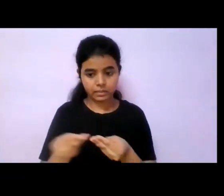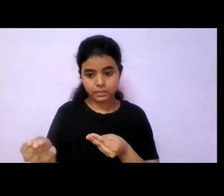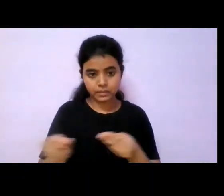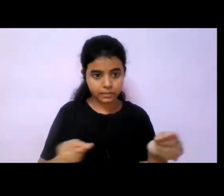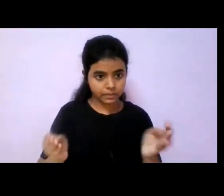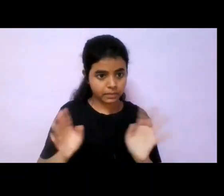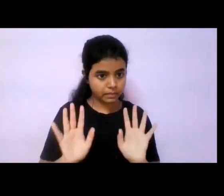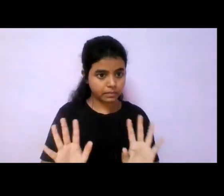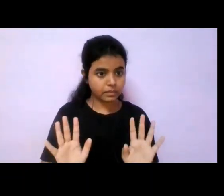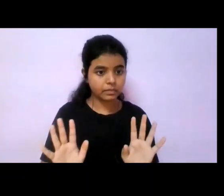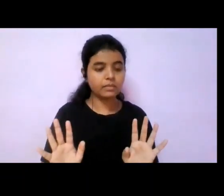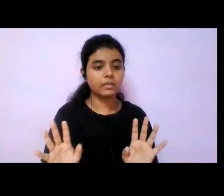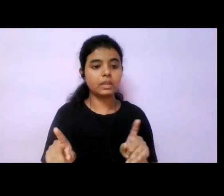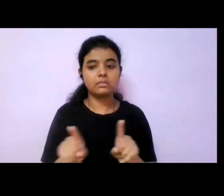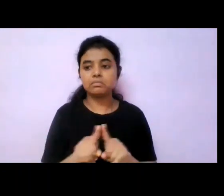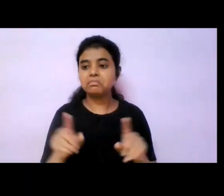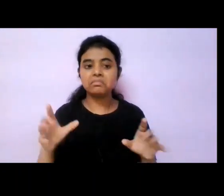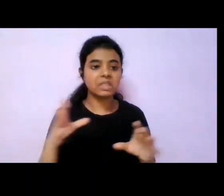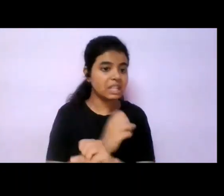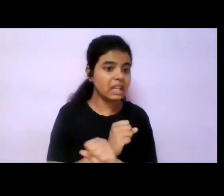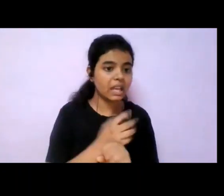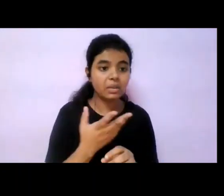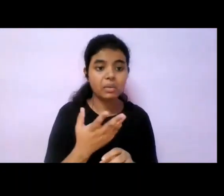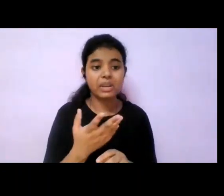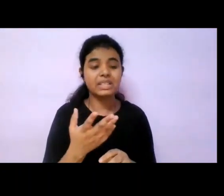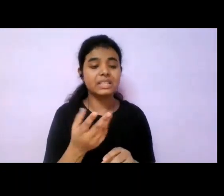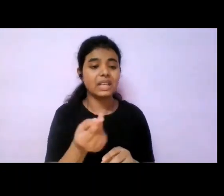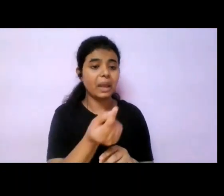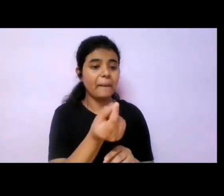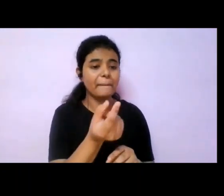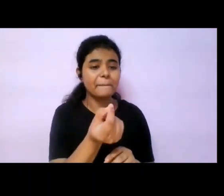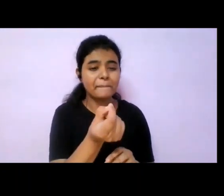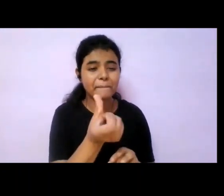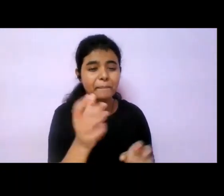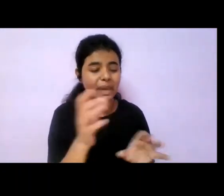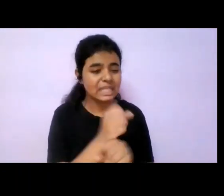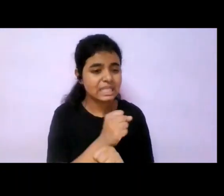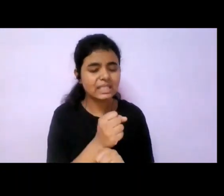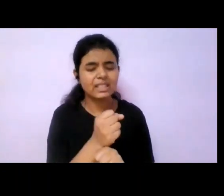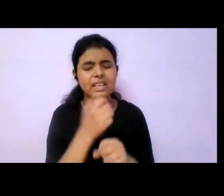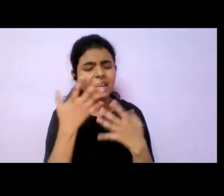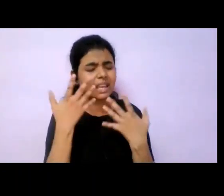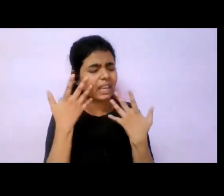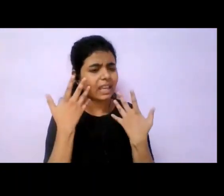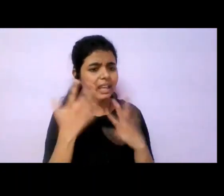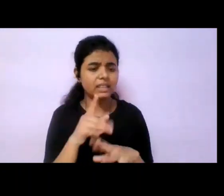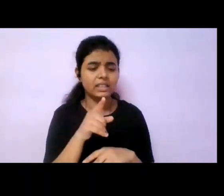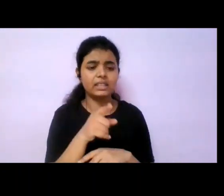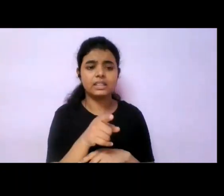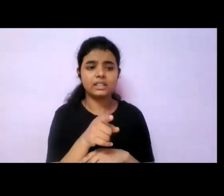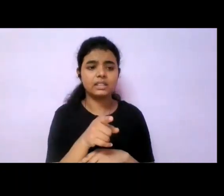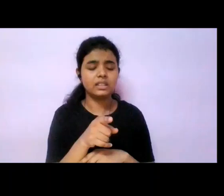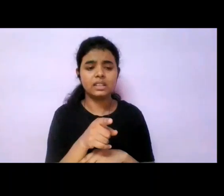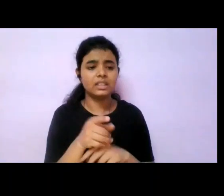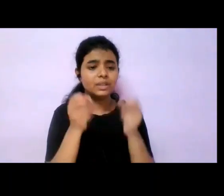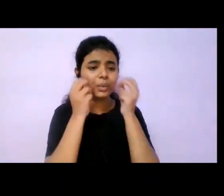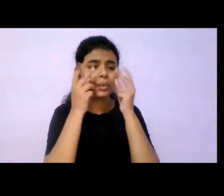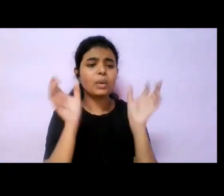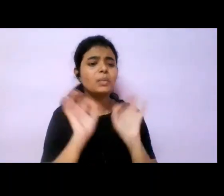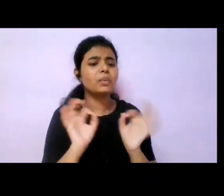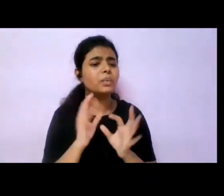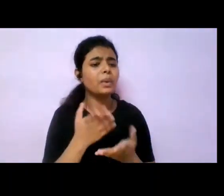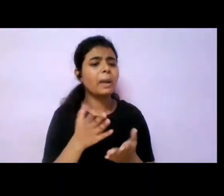frames you in terms of either lacking or deficient, or even erases you, then it's no surprise that